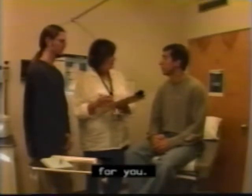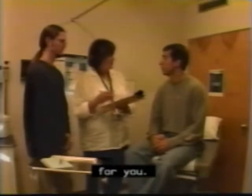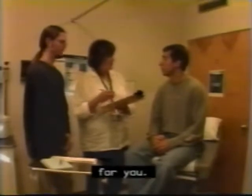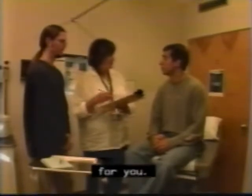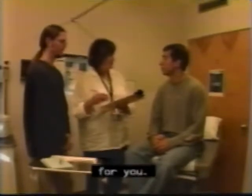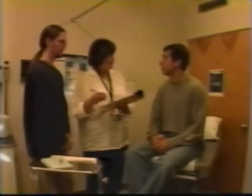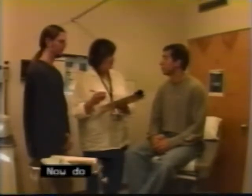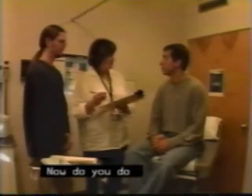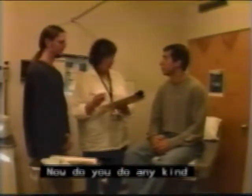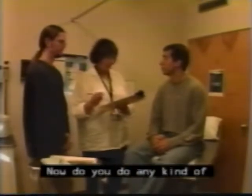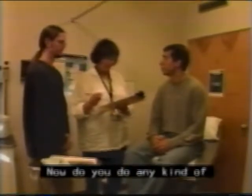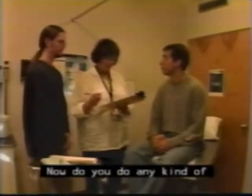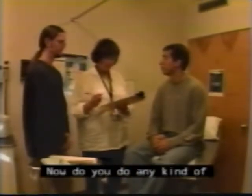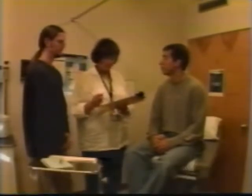any kind of stretching at all?